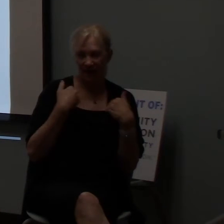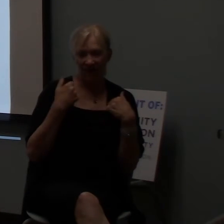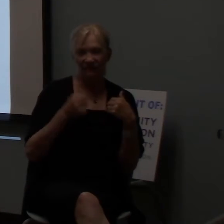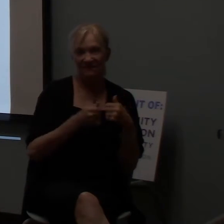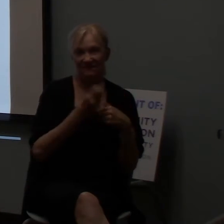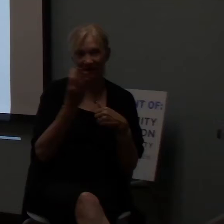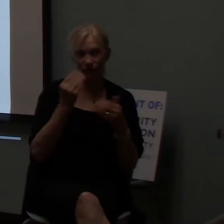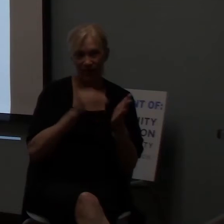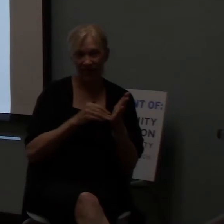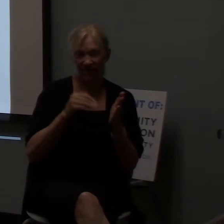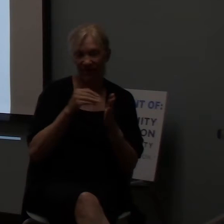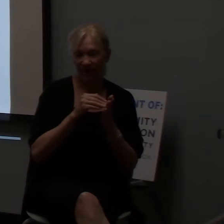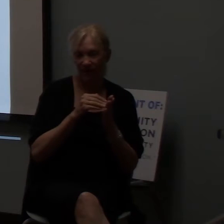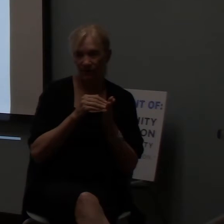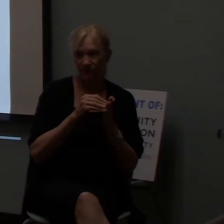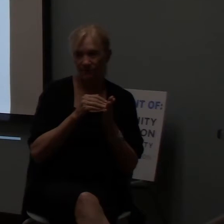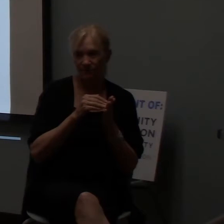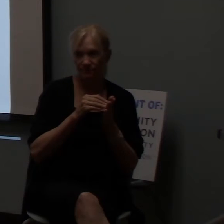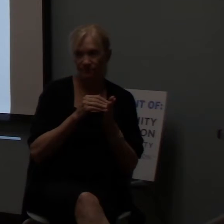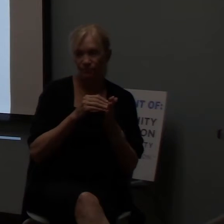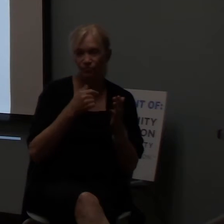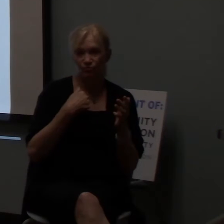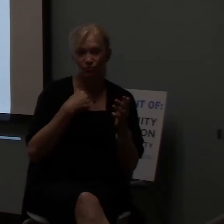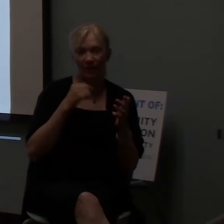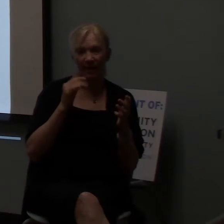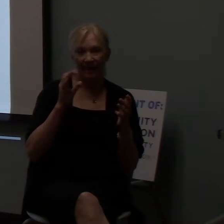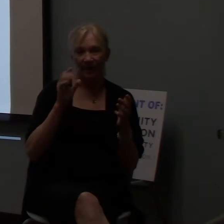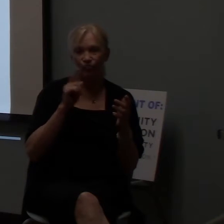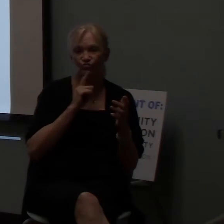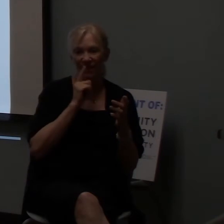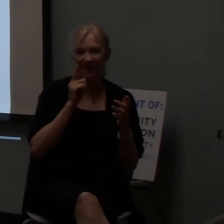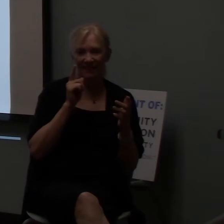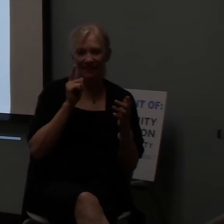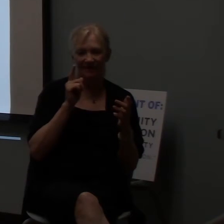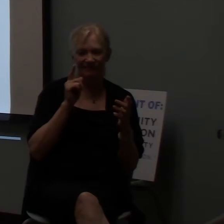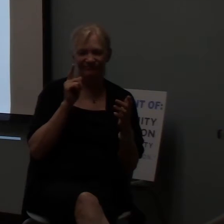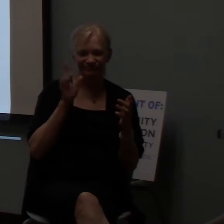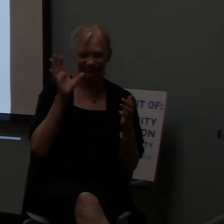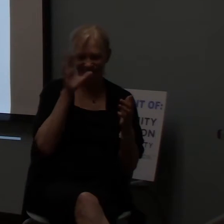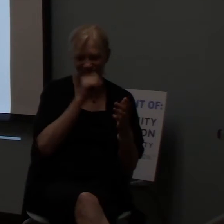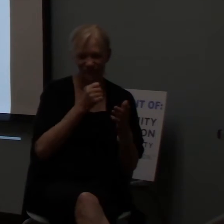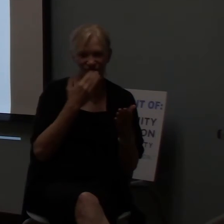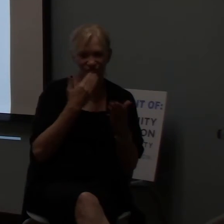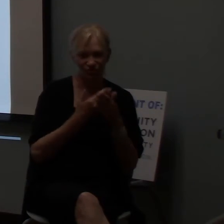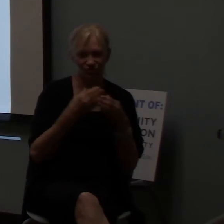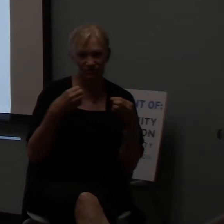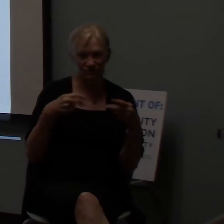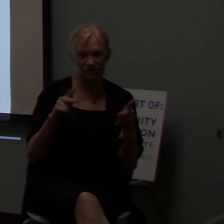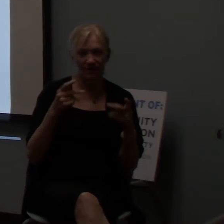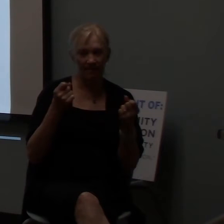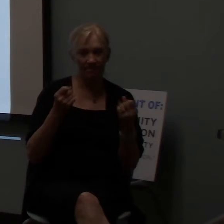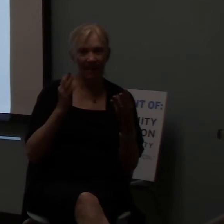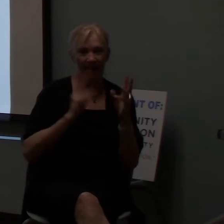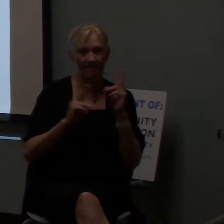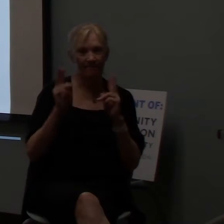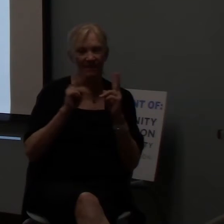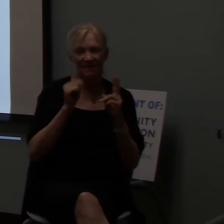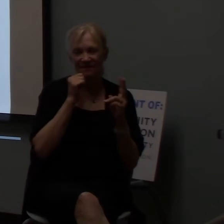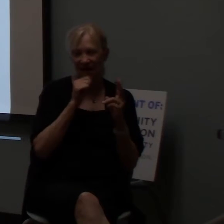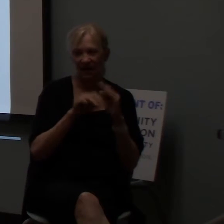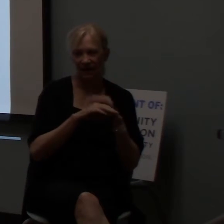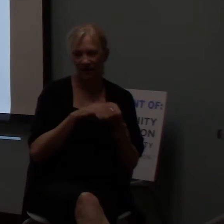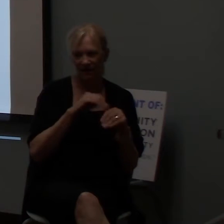place. We've missed kind of a good opportunity because I understand that a lot of people are a little bit